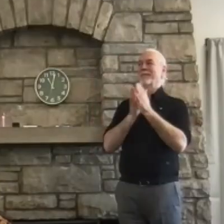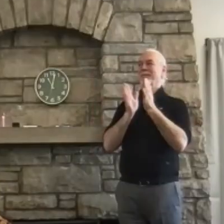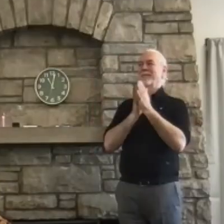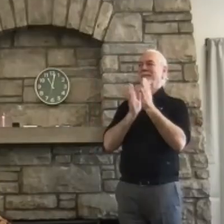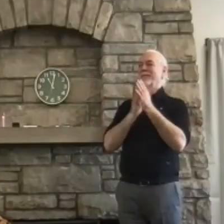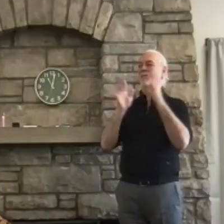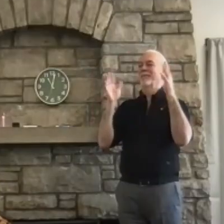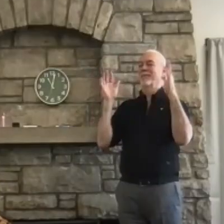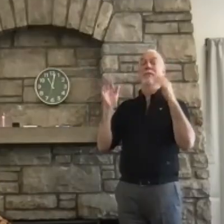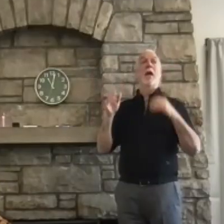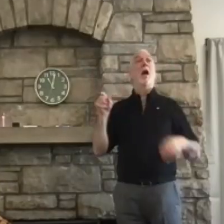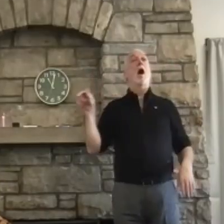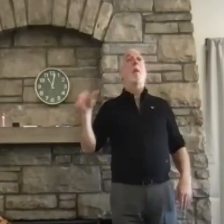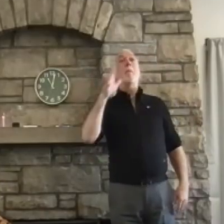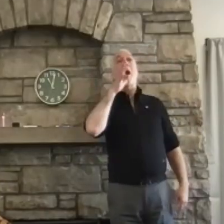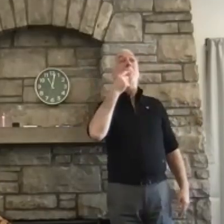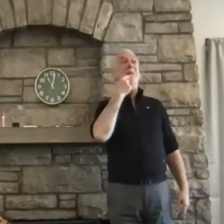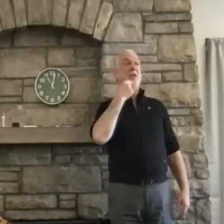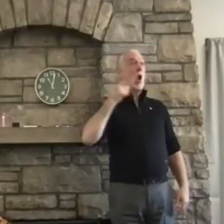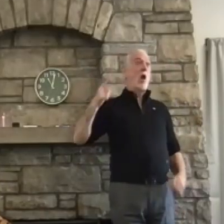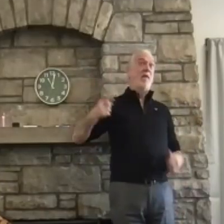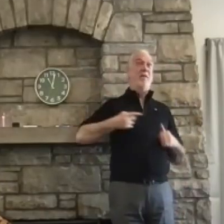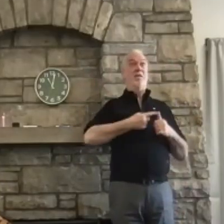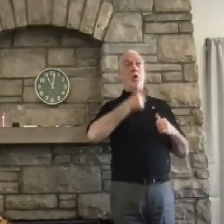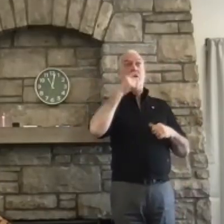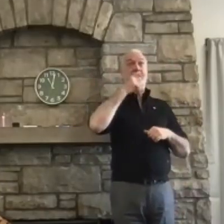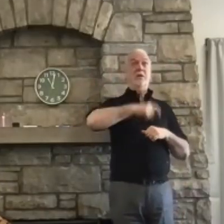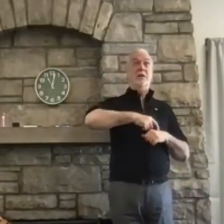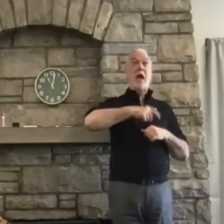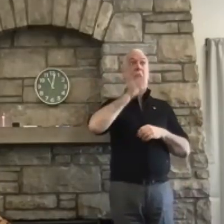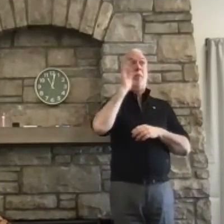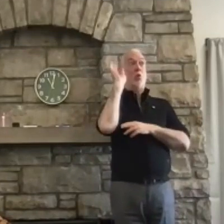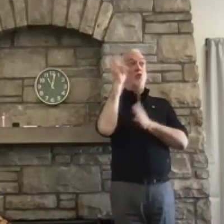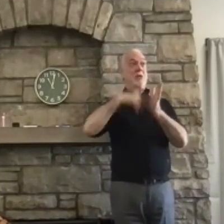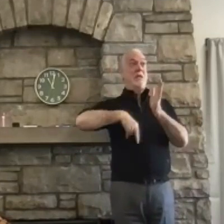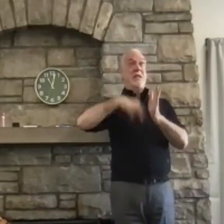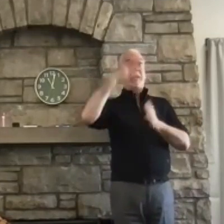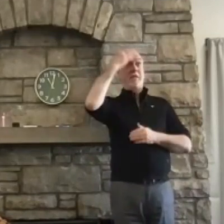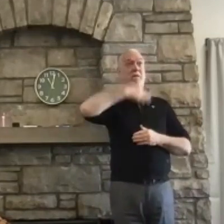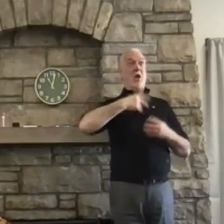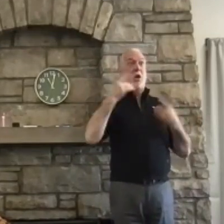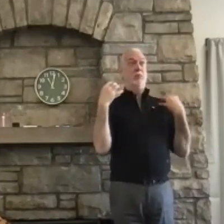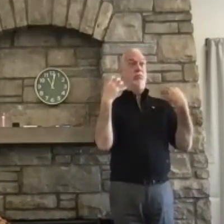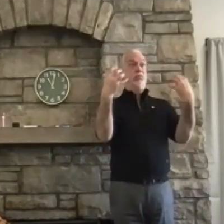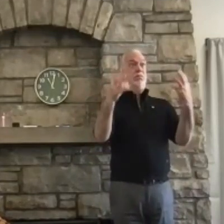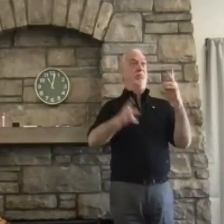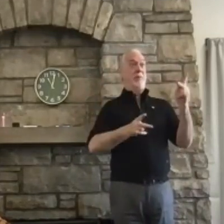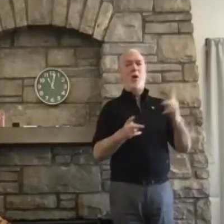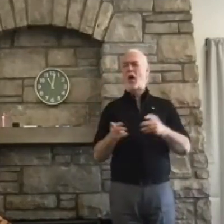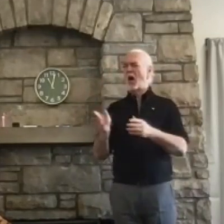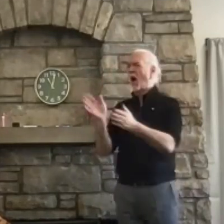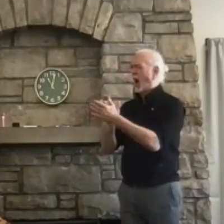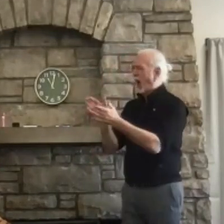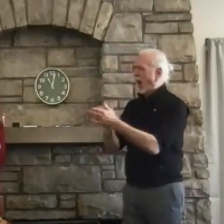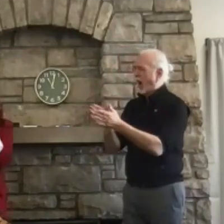This is also her first pass through this, so. Wow. Great. One more round